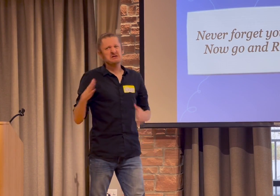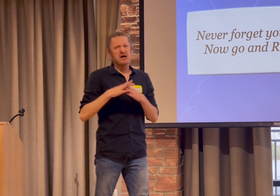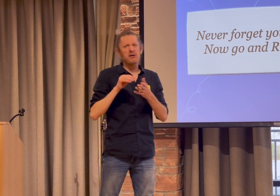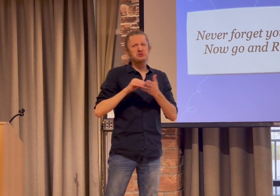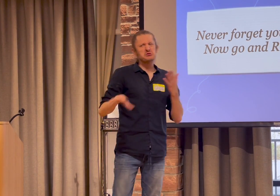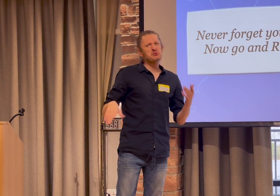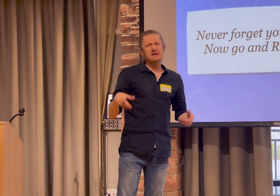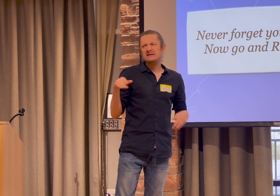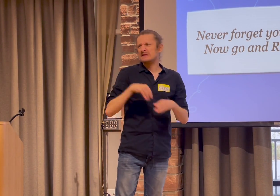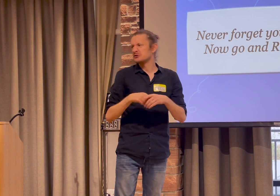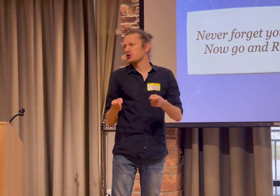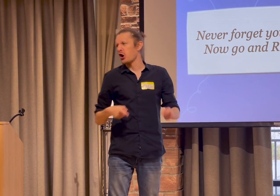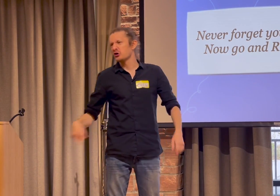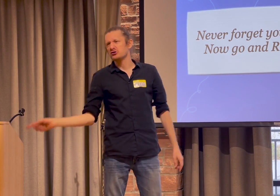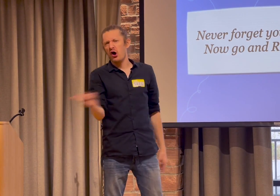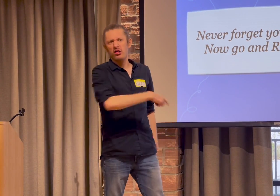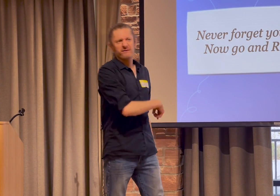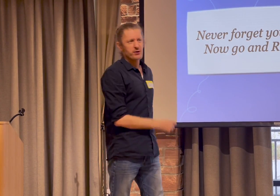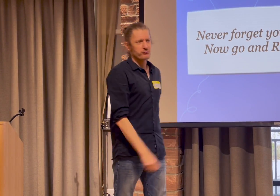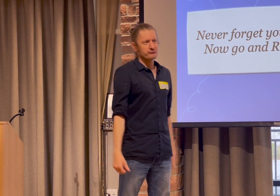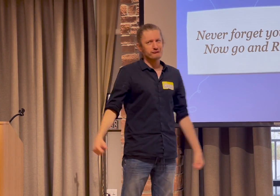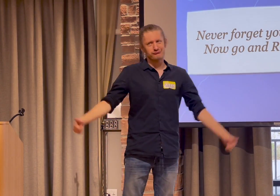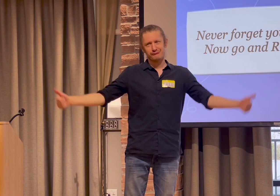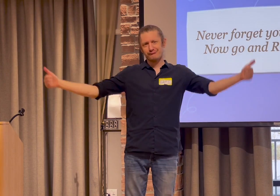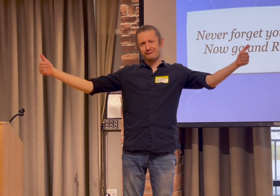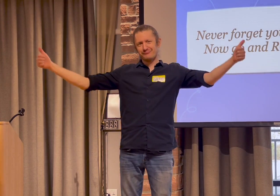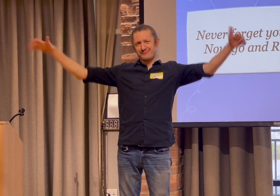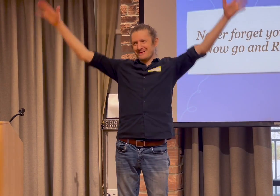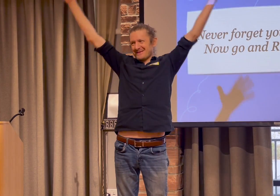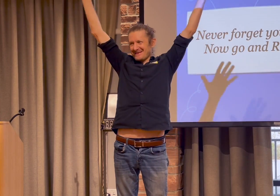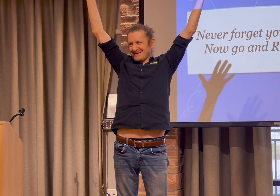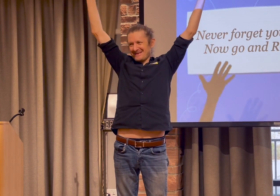And thank you. You've got this. You are